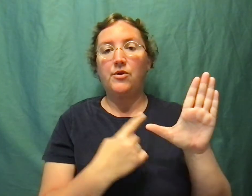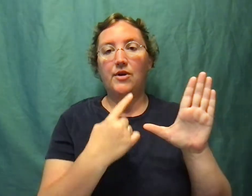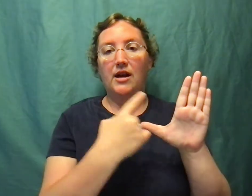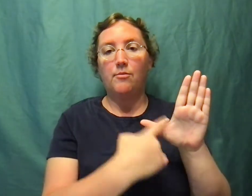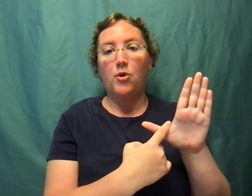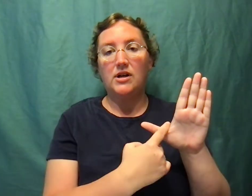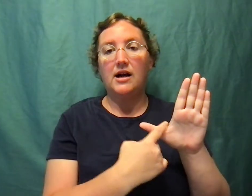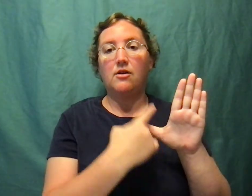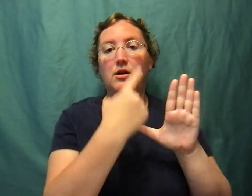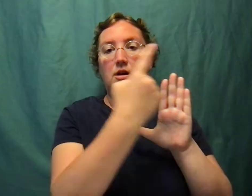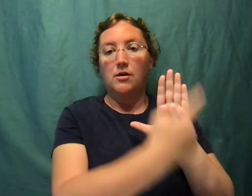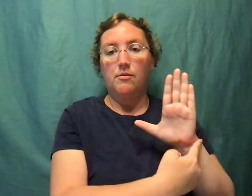hand pointed out,